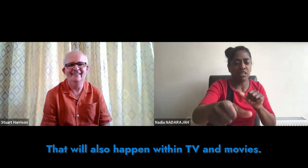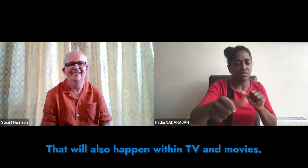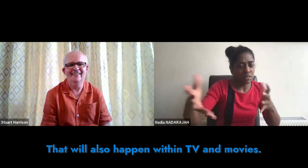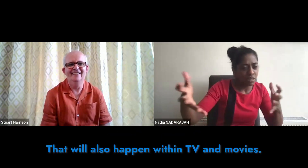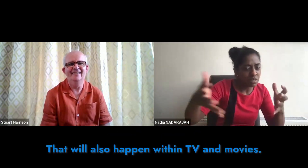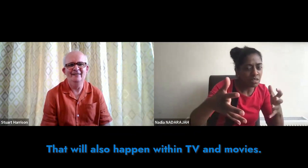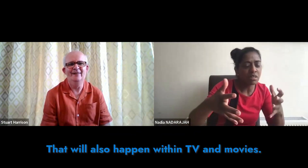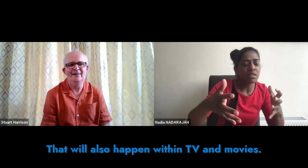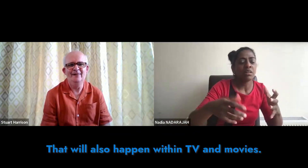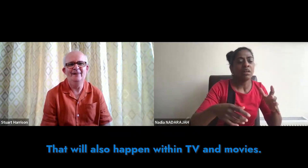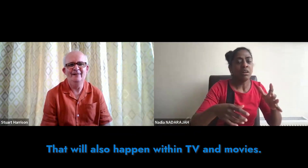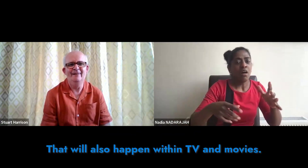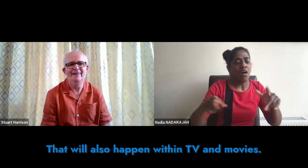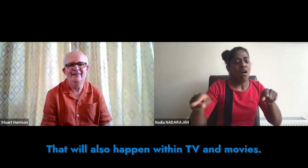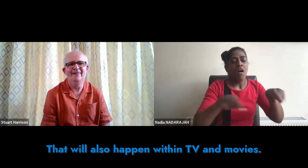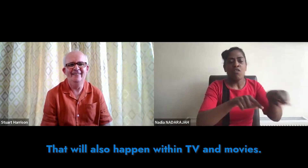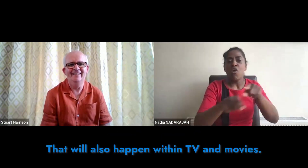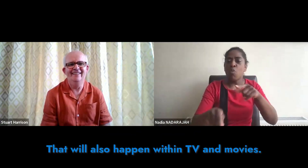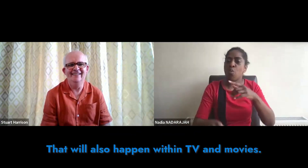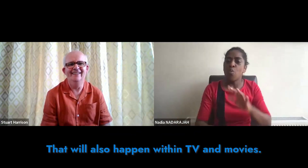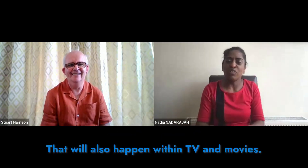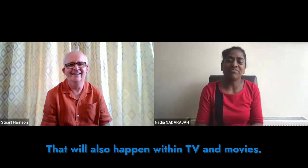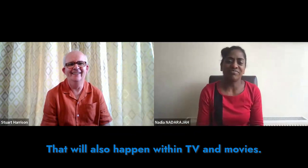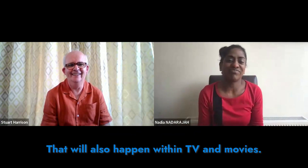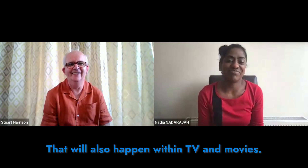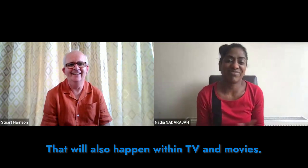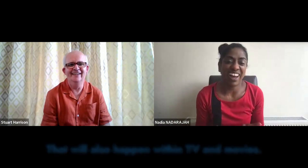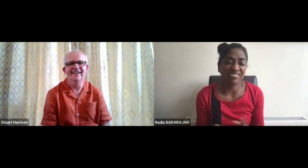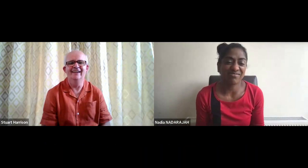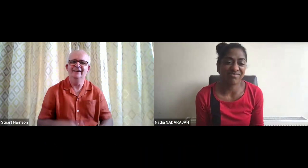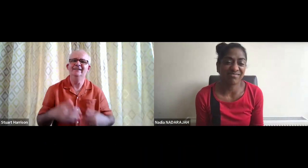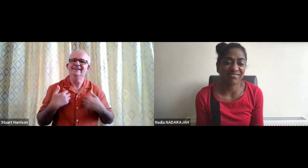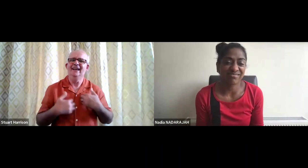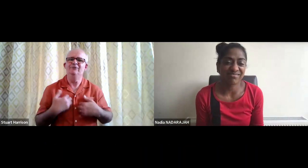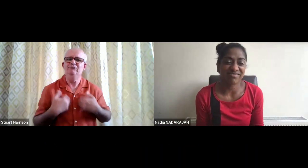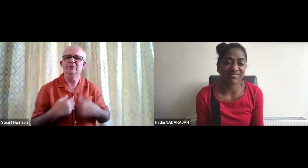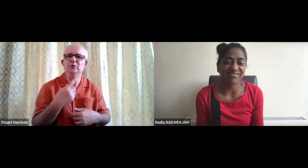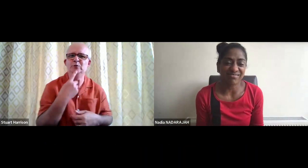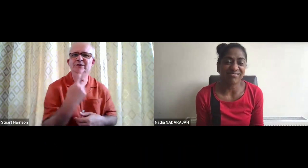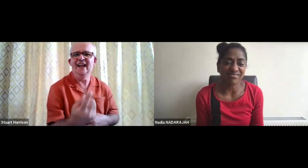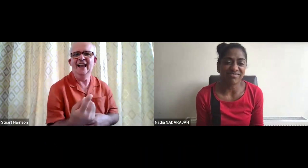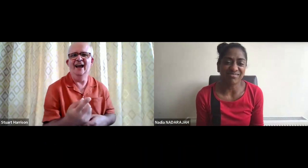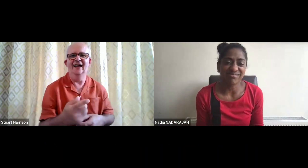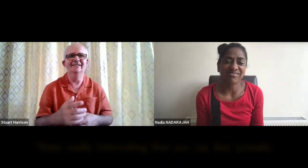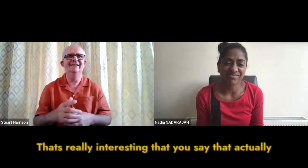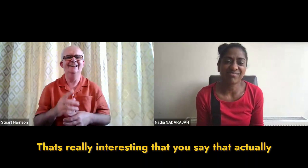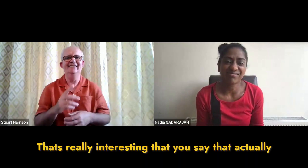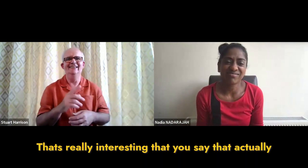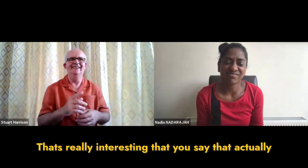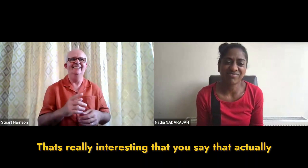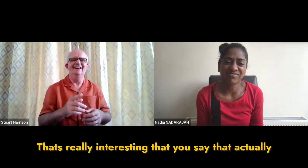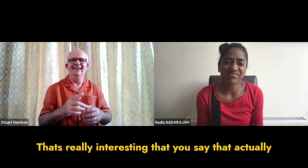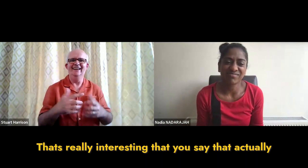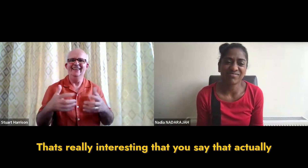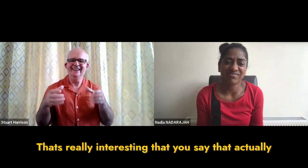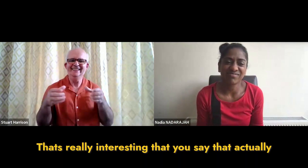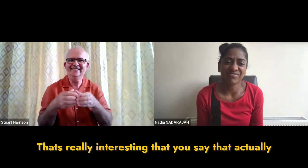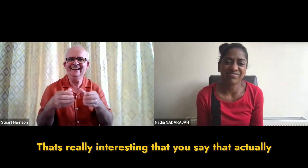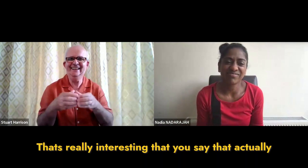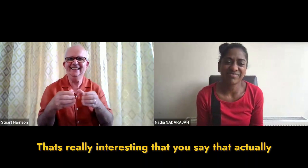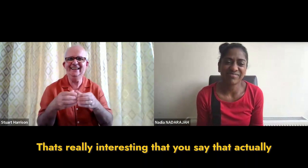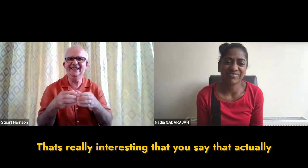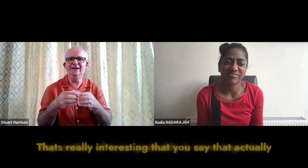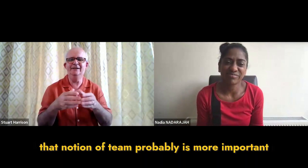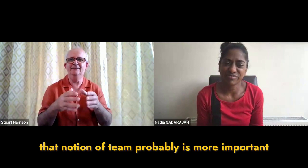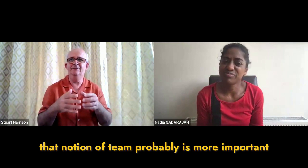That will also happen within TV and movies. Mm. That's really interesting that you say that,